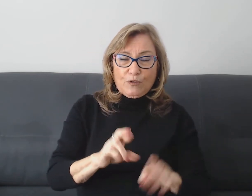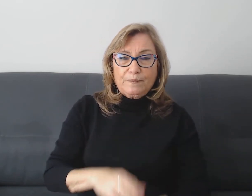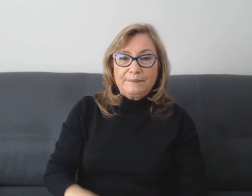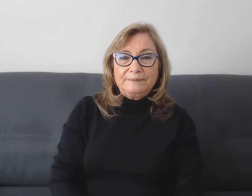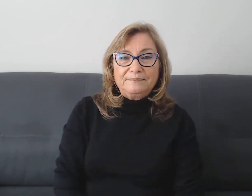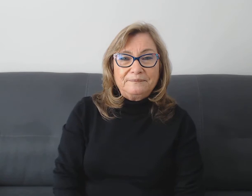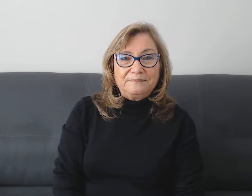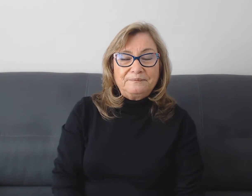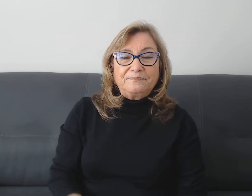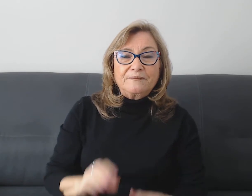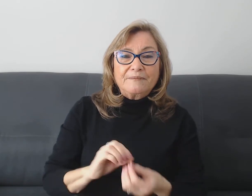Number six.